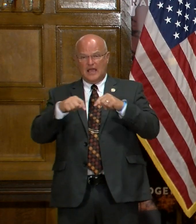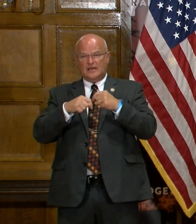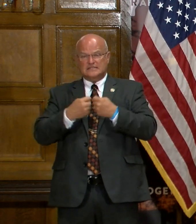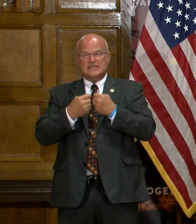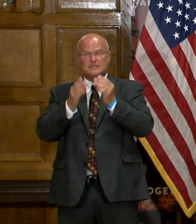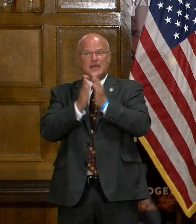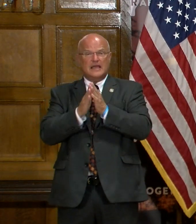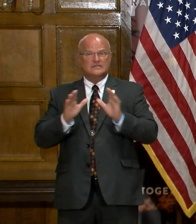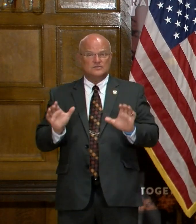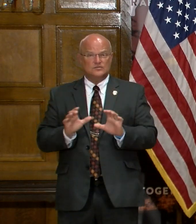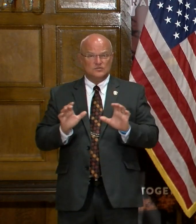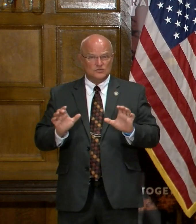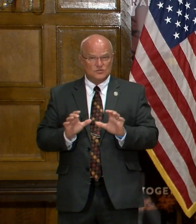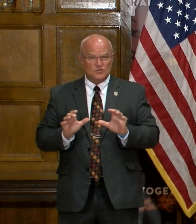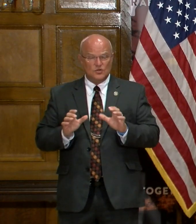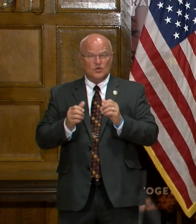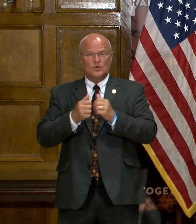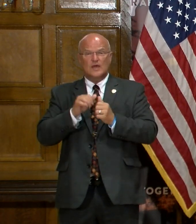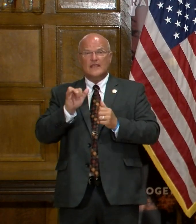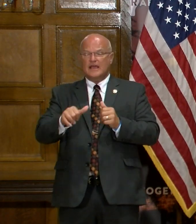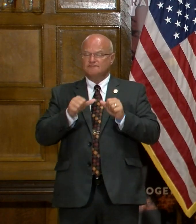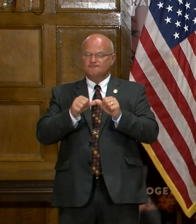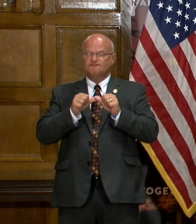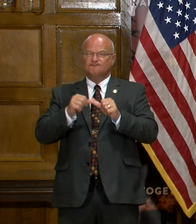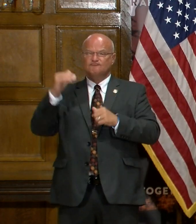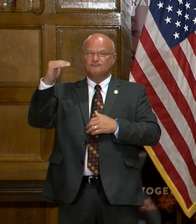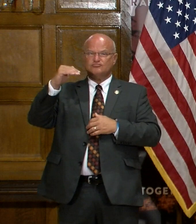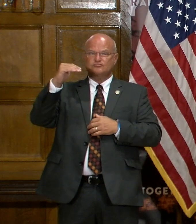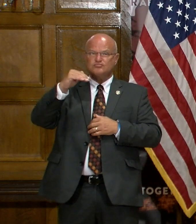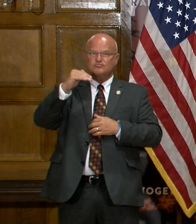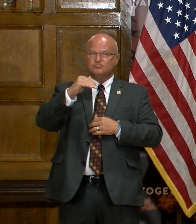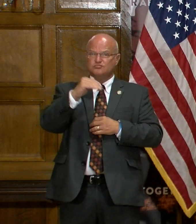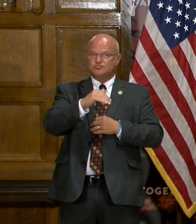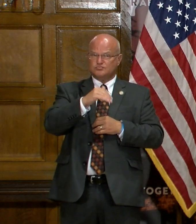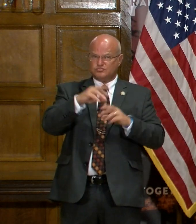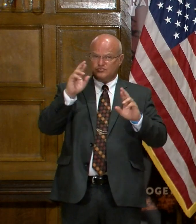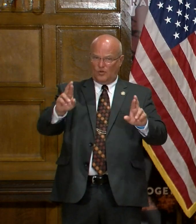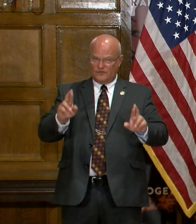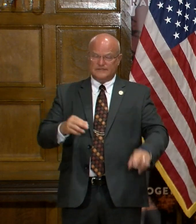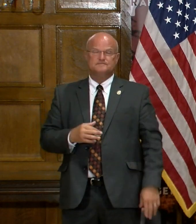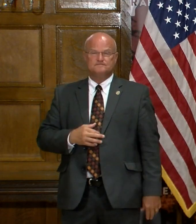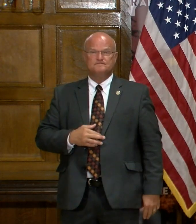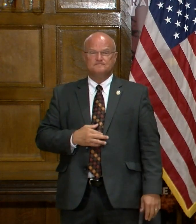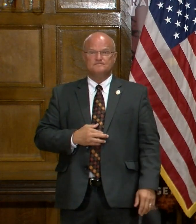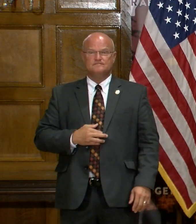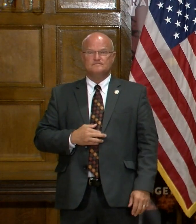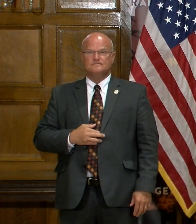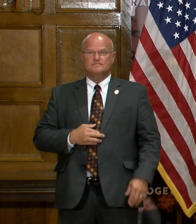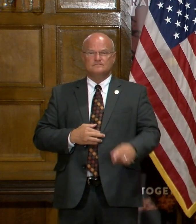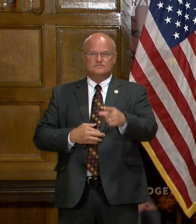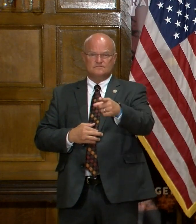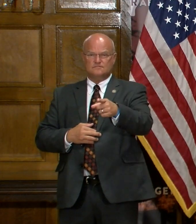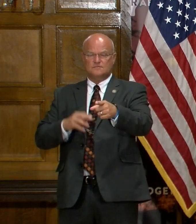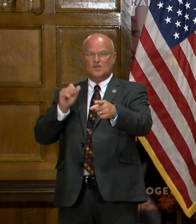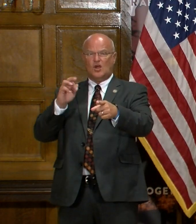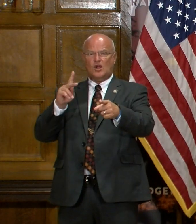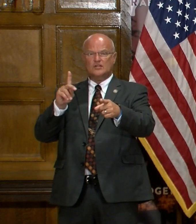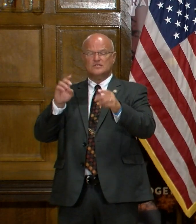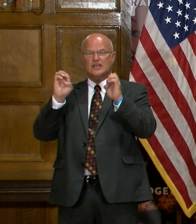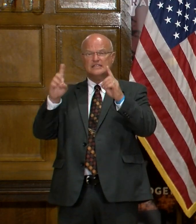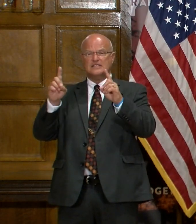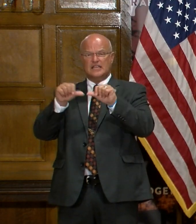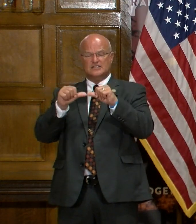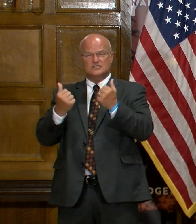everybody to do. And with that, we'll continue to have progress made. The Arkansas Education